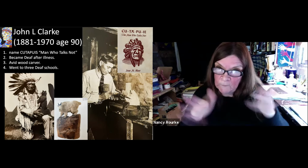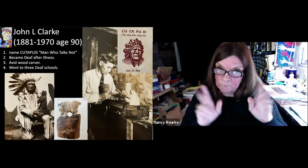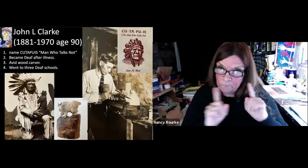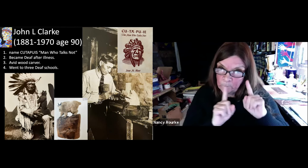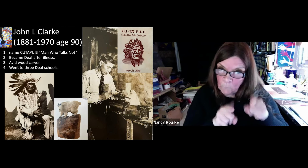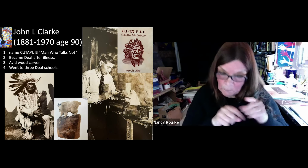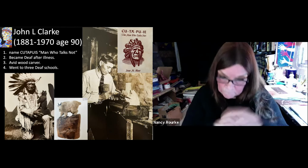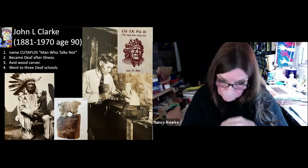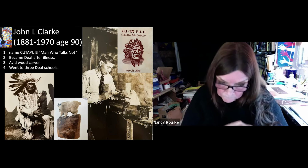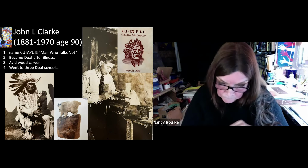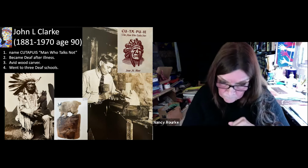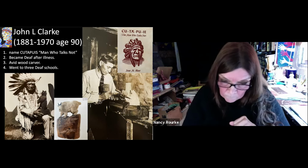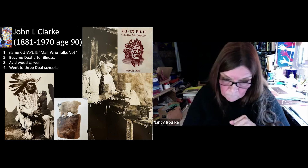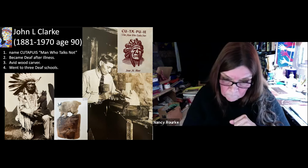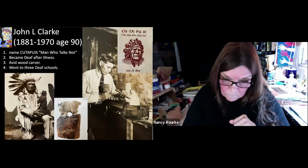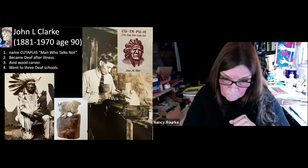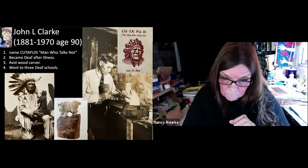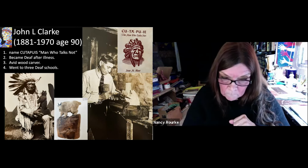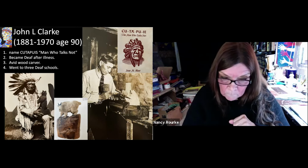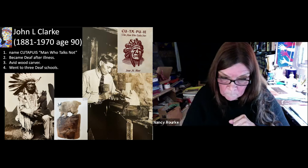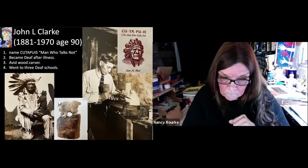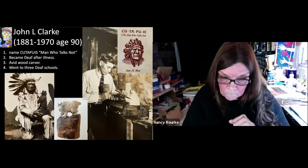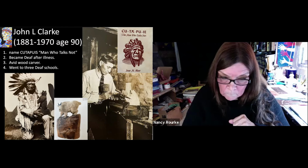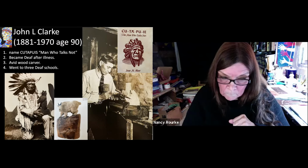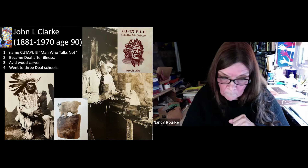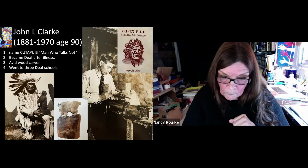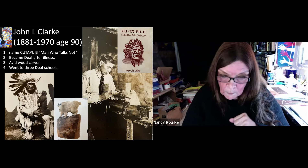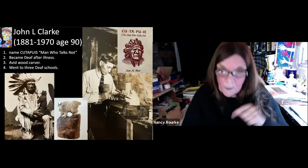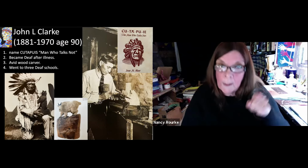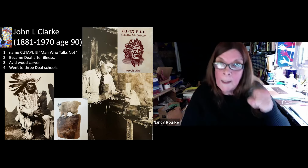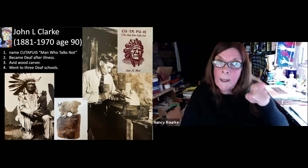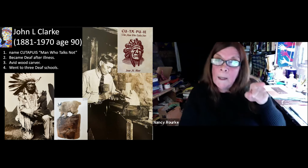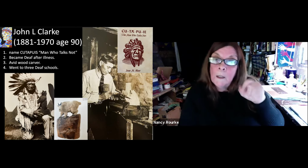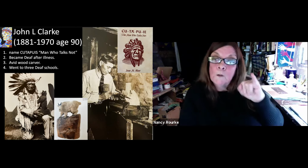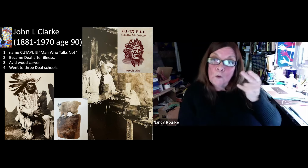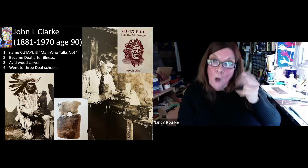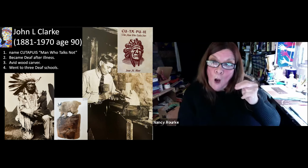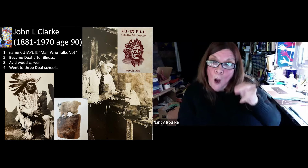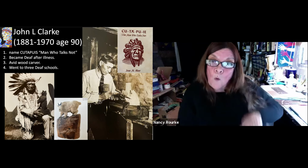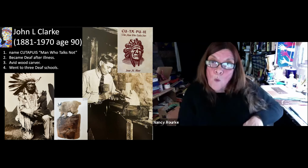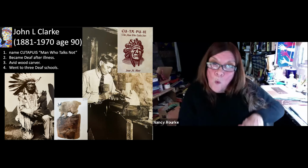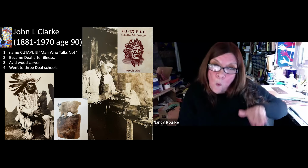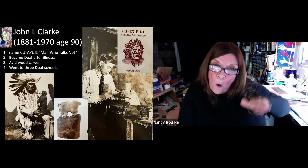Talented. Okay. So I just covered. The three deaf schools. That John attended. And I'll move on.